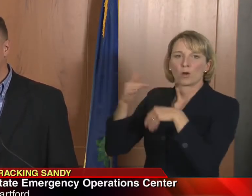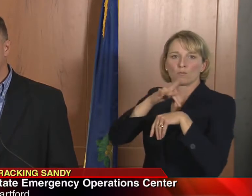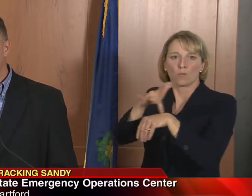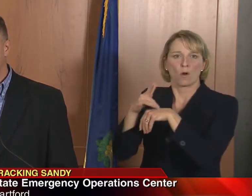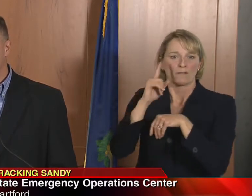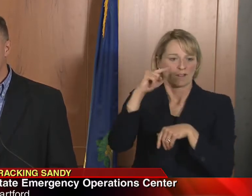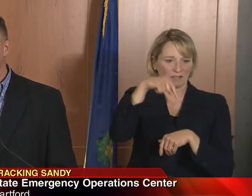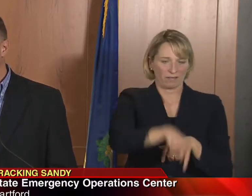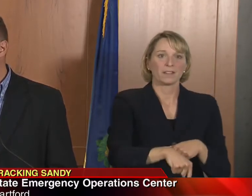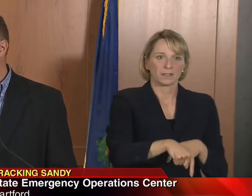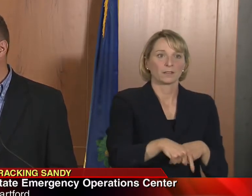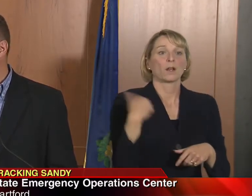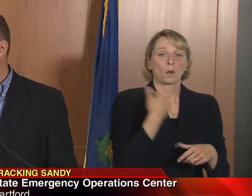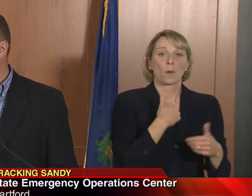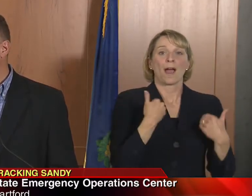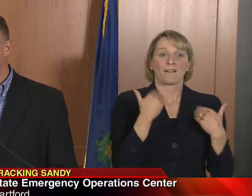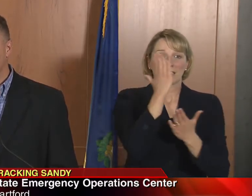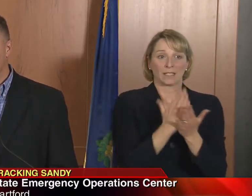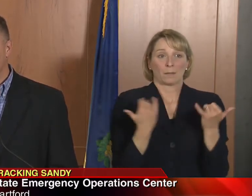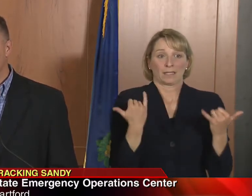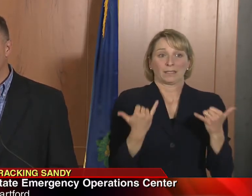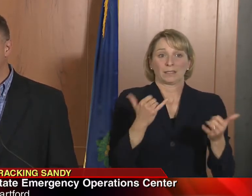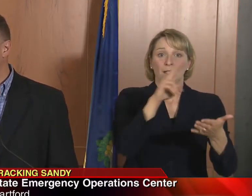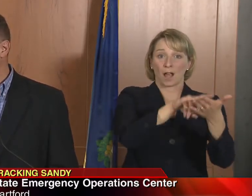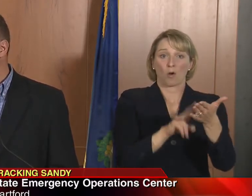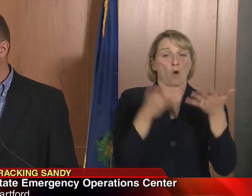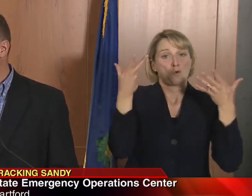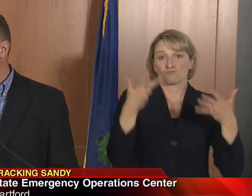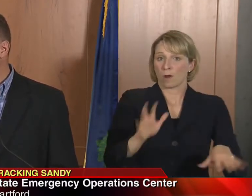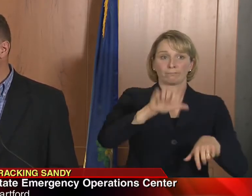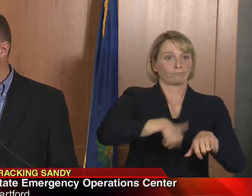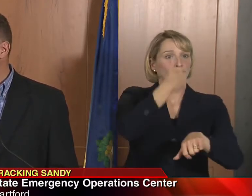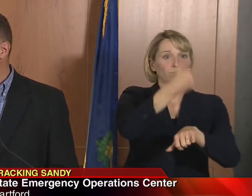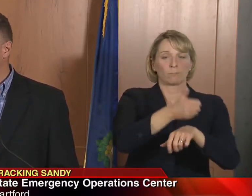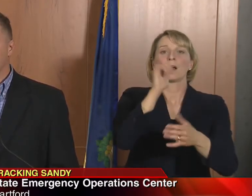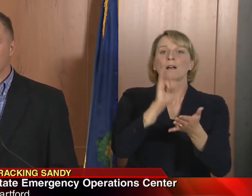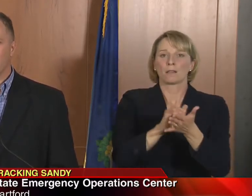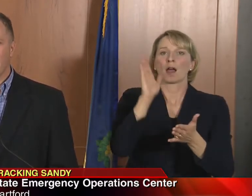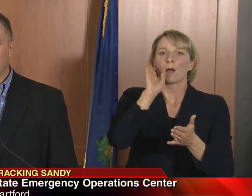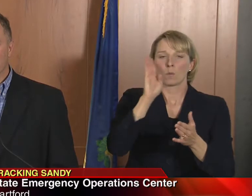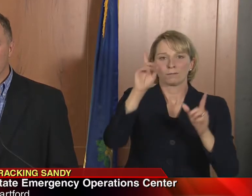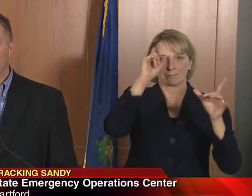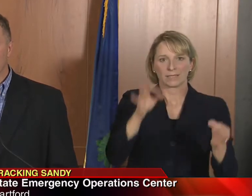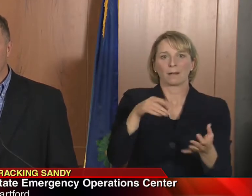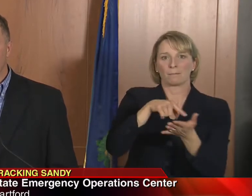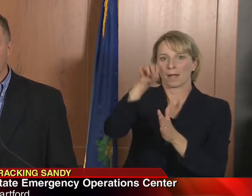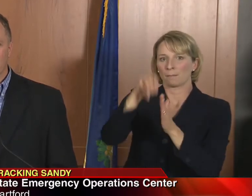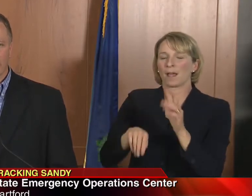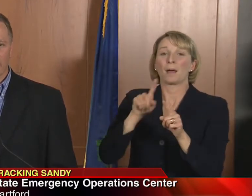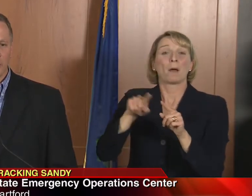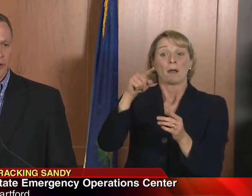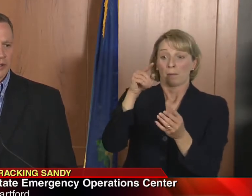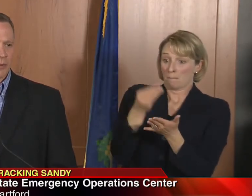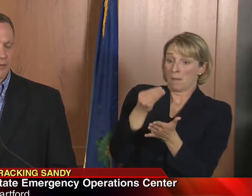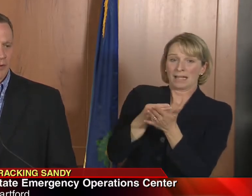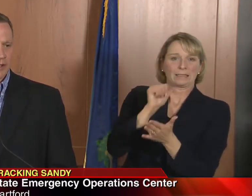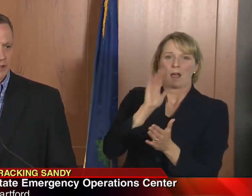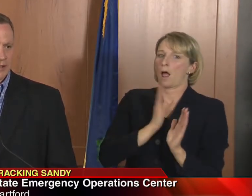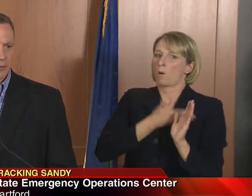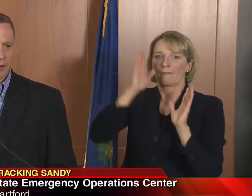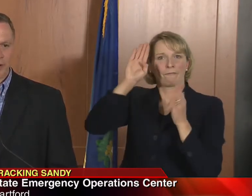event. We do have existing contracts in place that govern the payment terms, but that is not our principal focus right now. Our